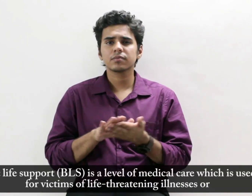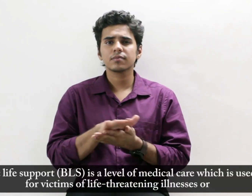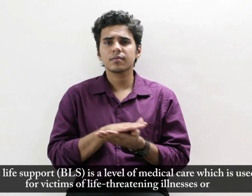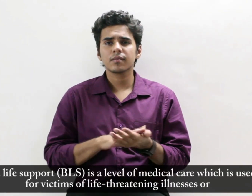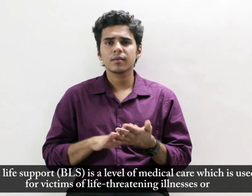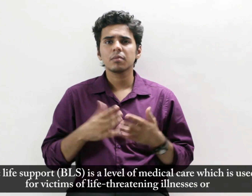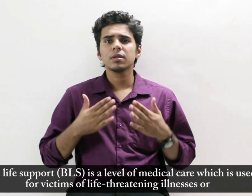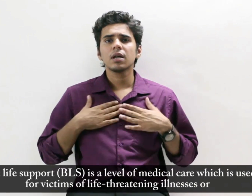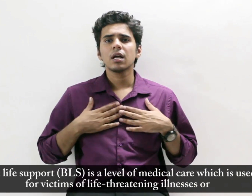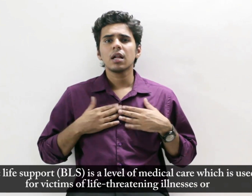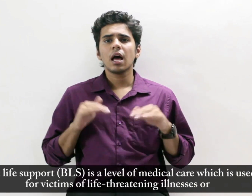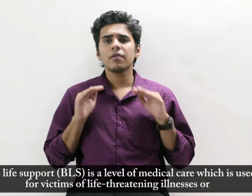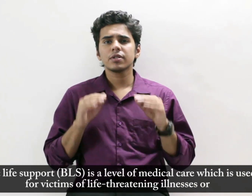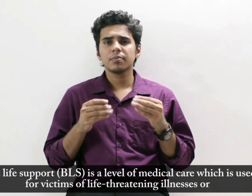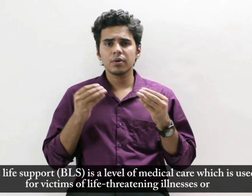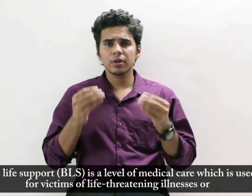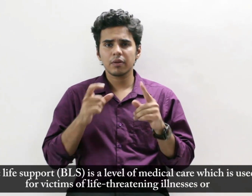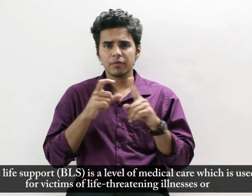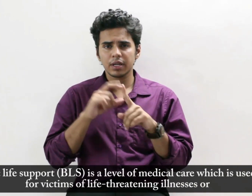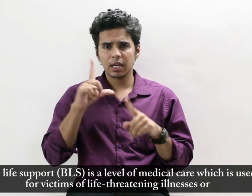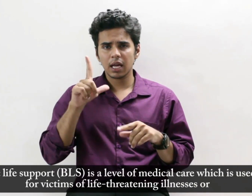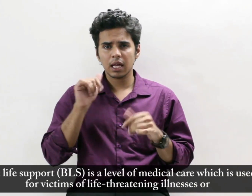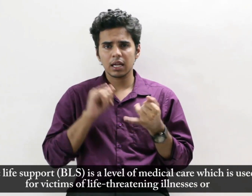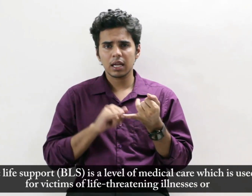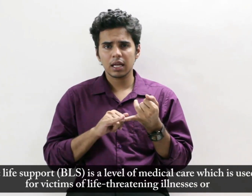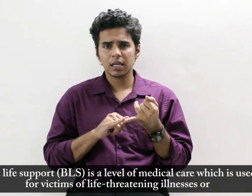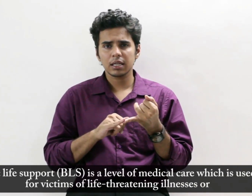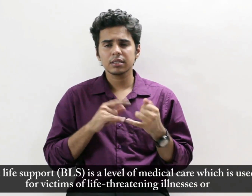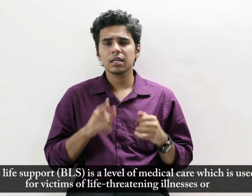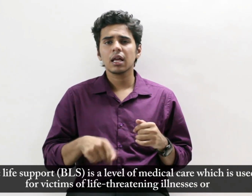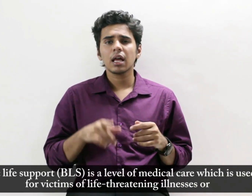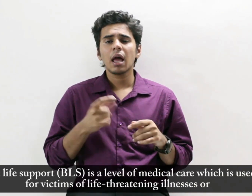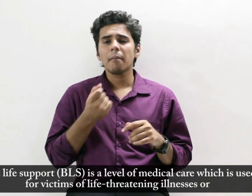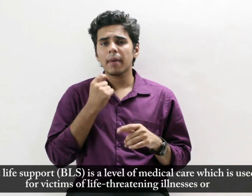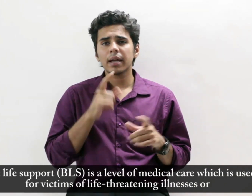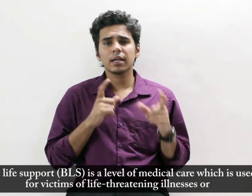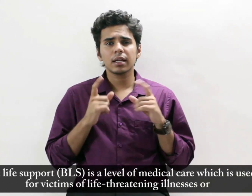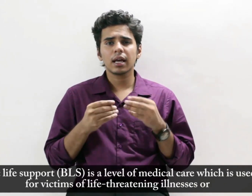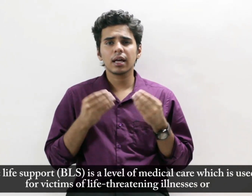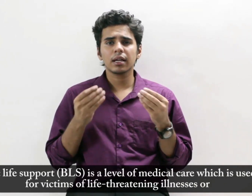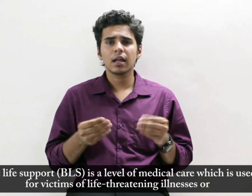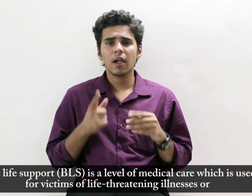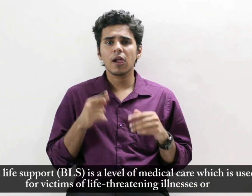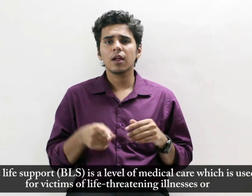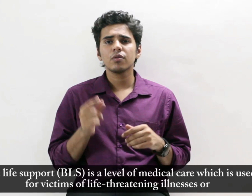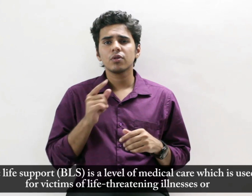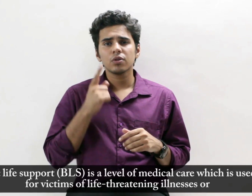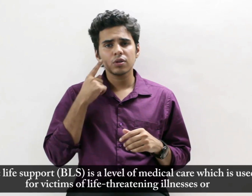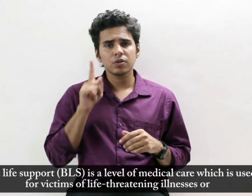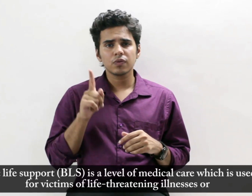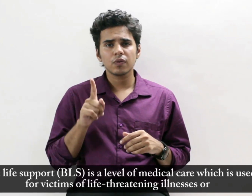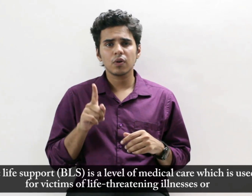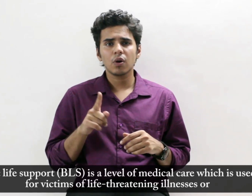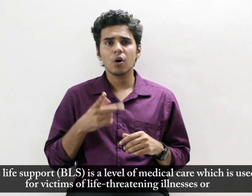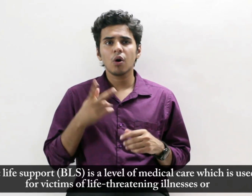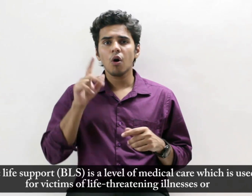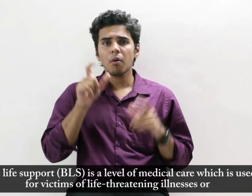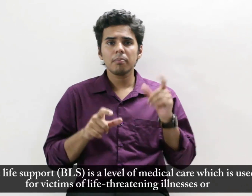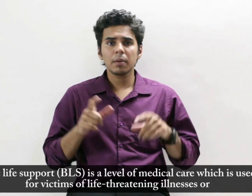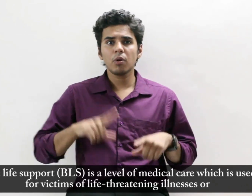Basic Life Supports (BLS) is the level of medical care which is used for victims of life-threatening illness